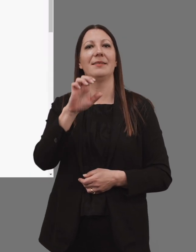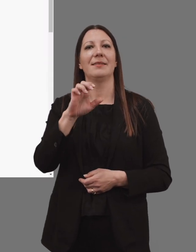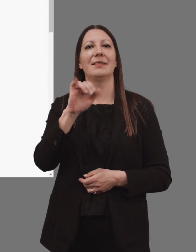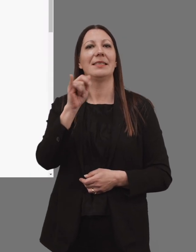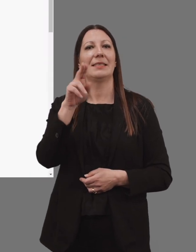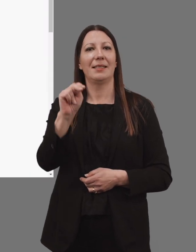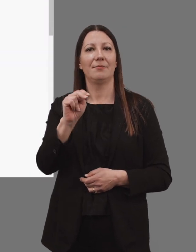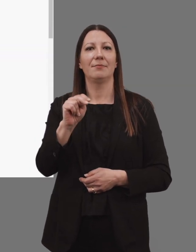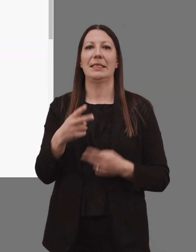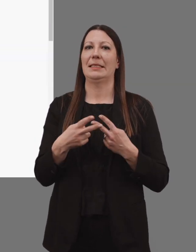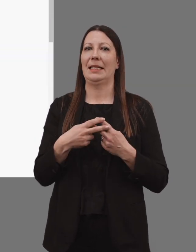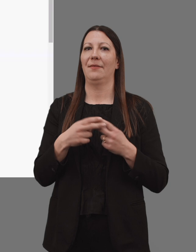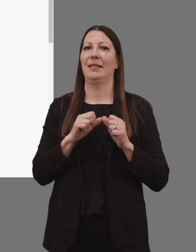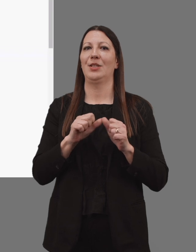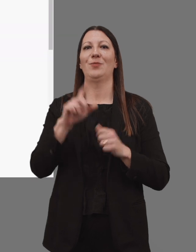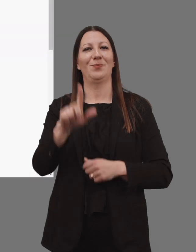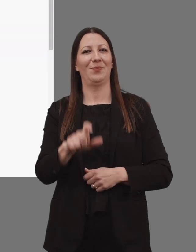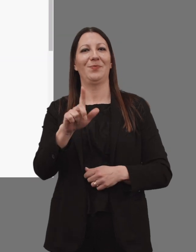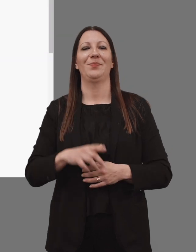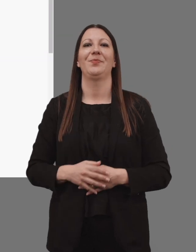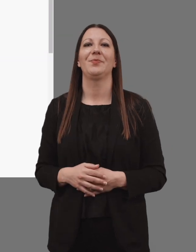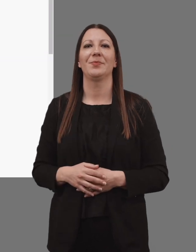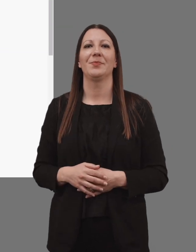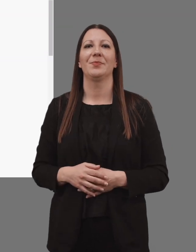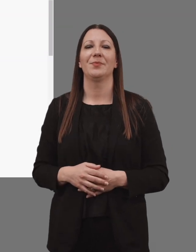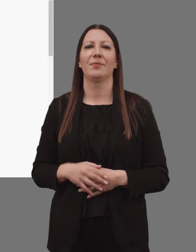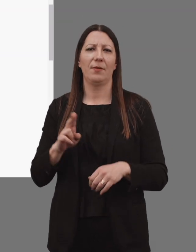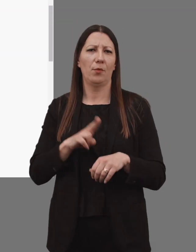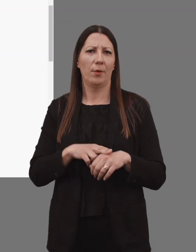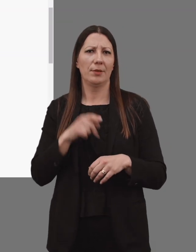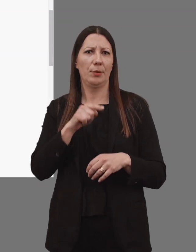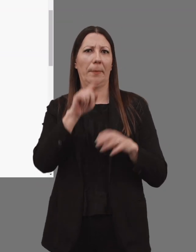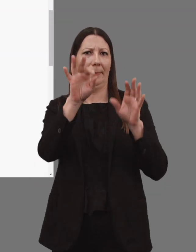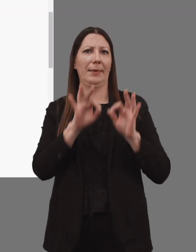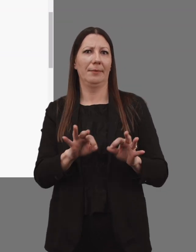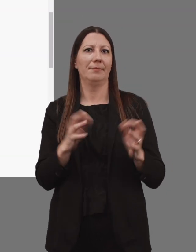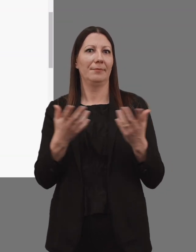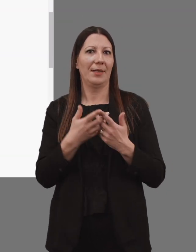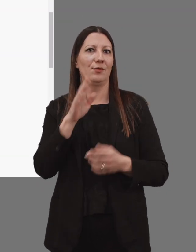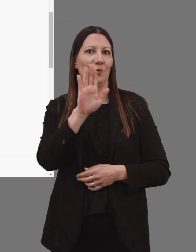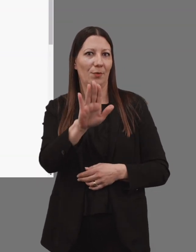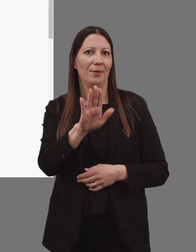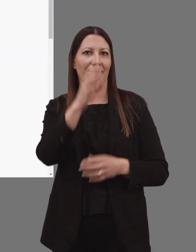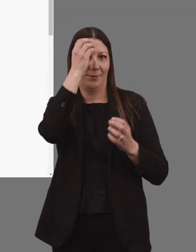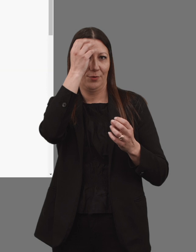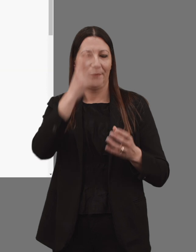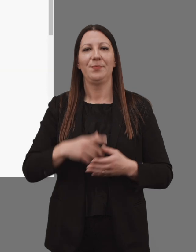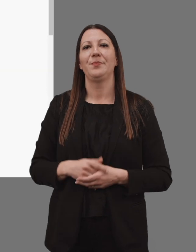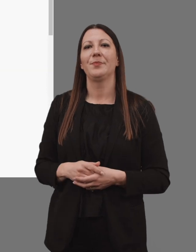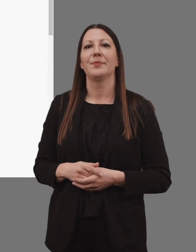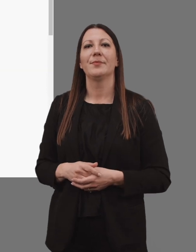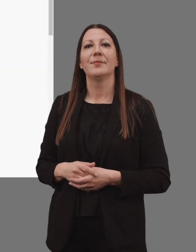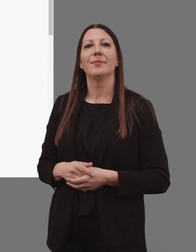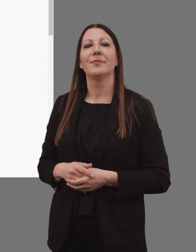continue. Again, of course, you are making the selections according to your actual interest. So now it goes